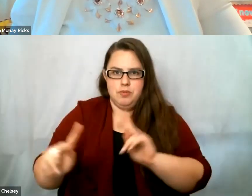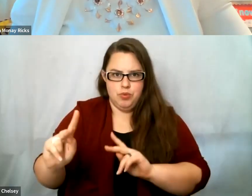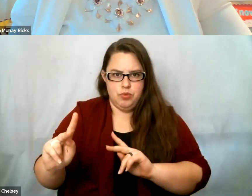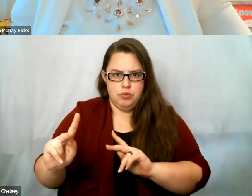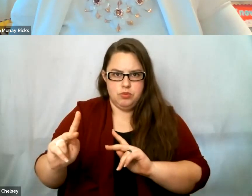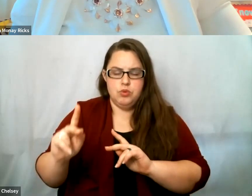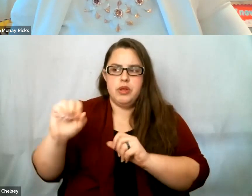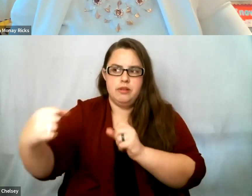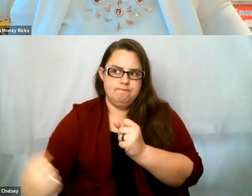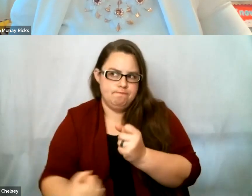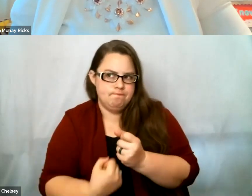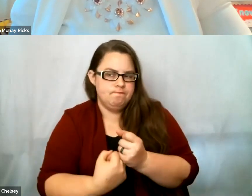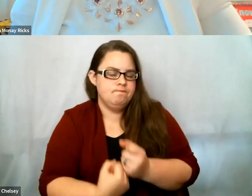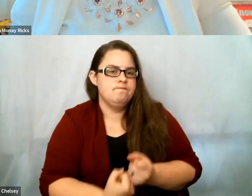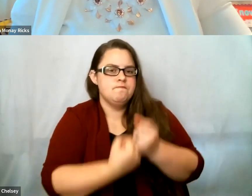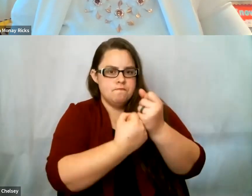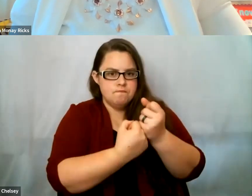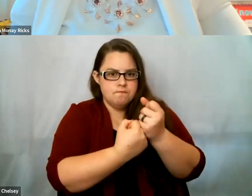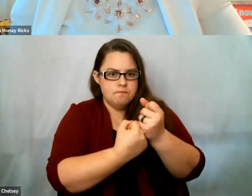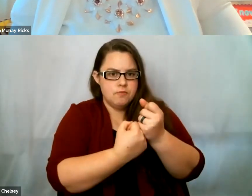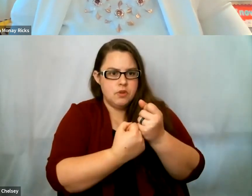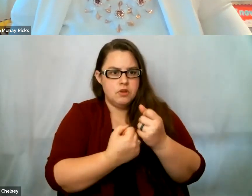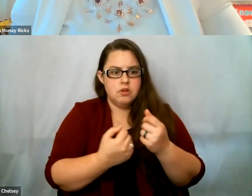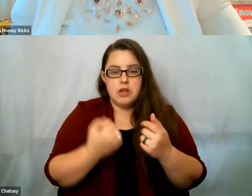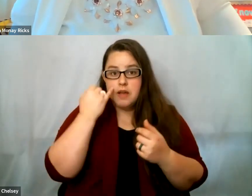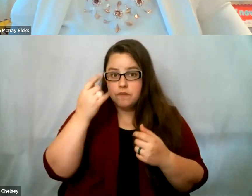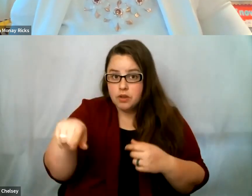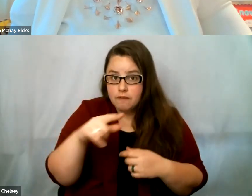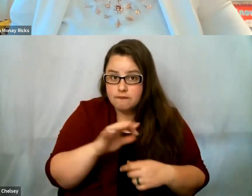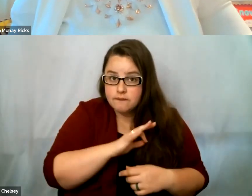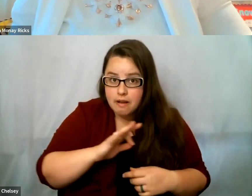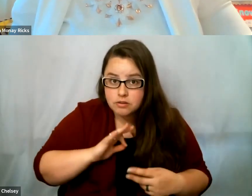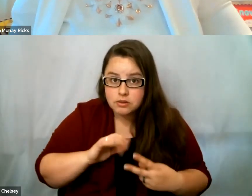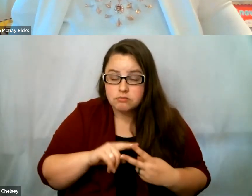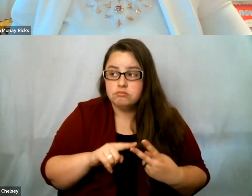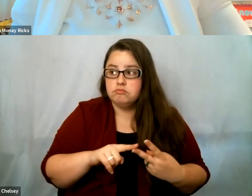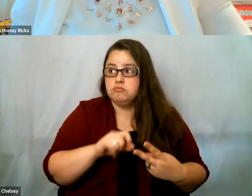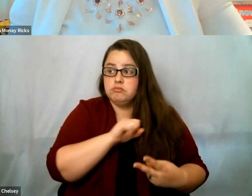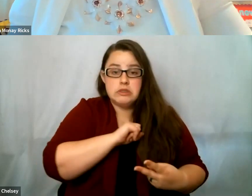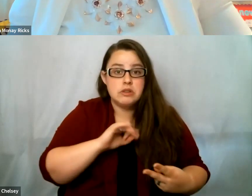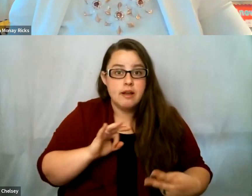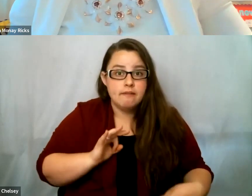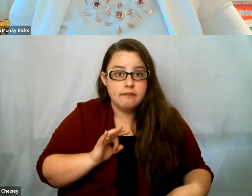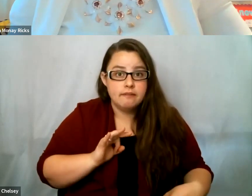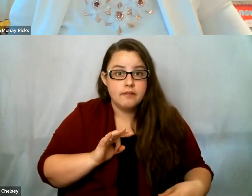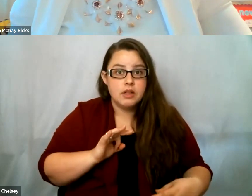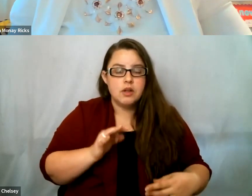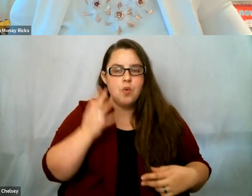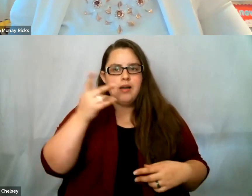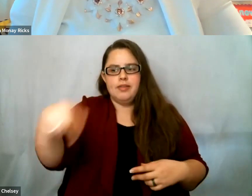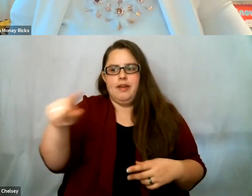who can support them as faculty, as staff, because they